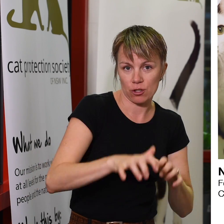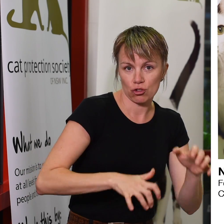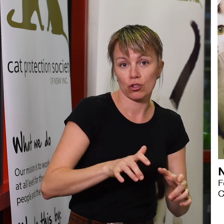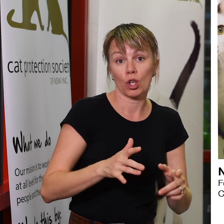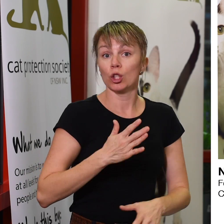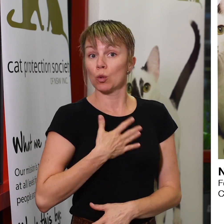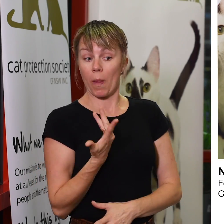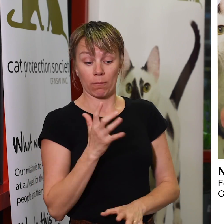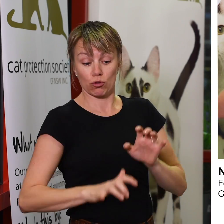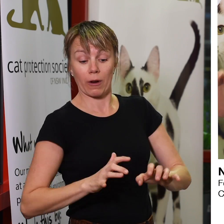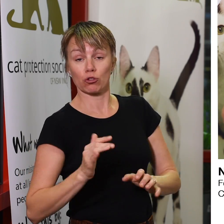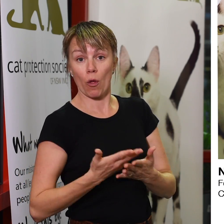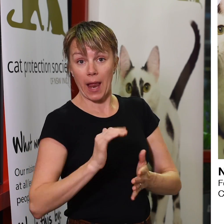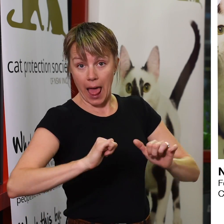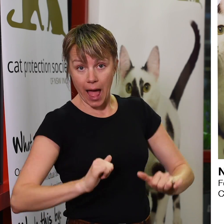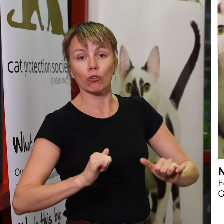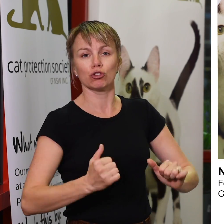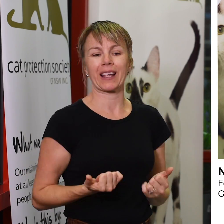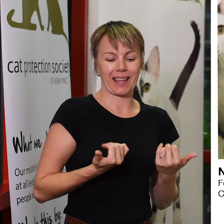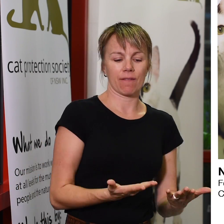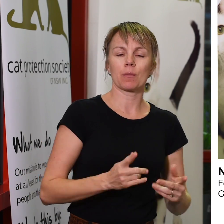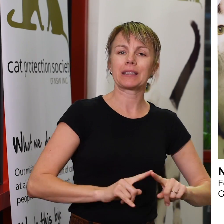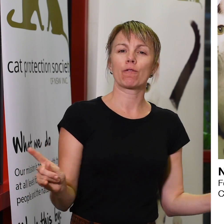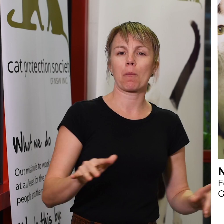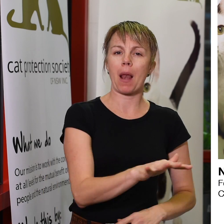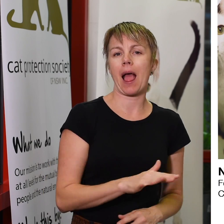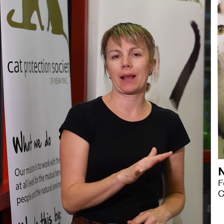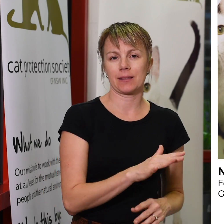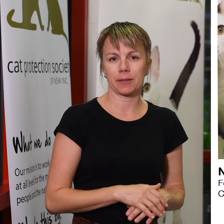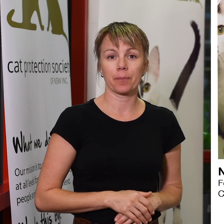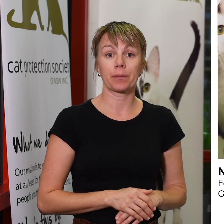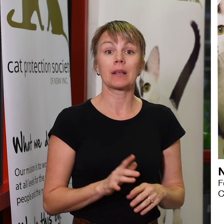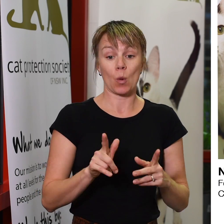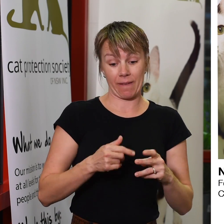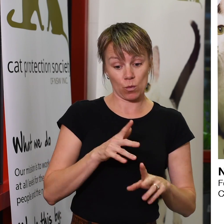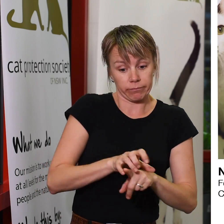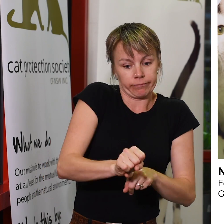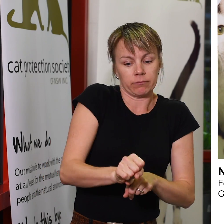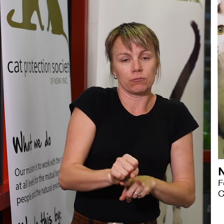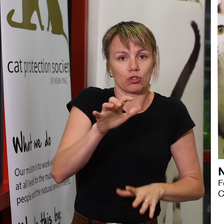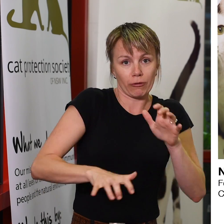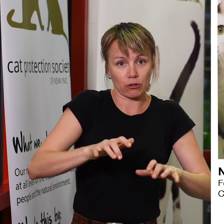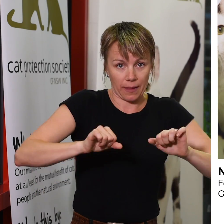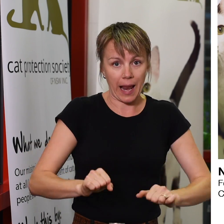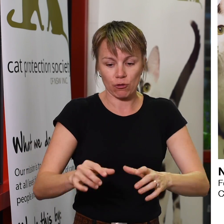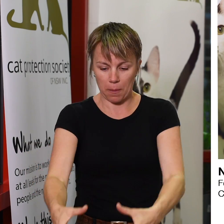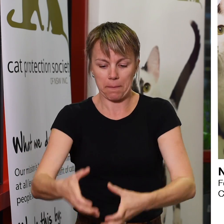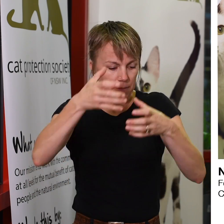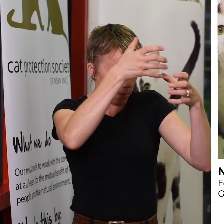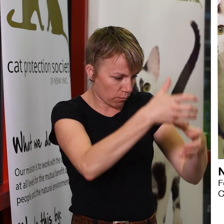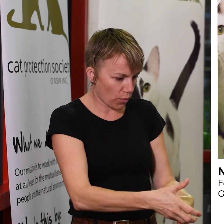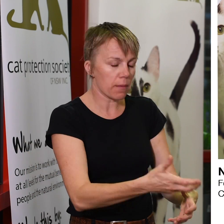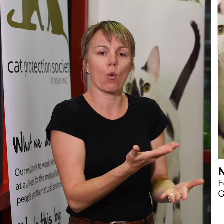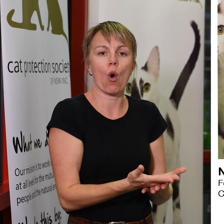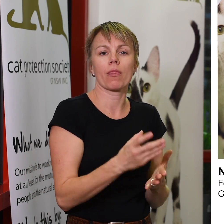them something they can scratch on, but tell them they can scratch on it. So picking them up and popping them on the scratcher. Cardboard ones are really good because you can prop